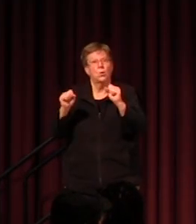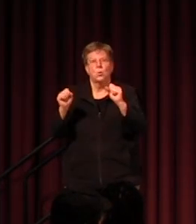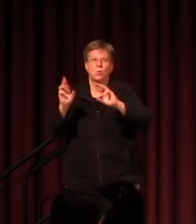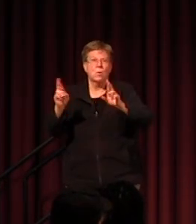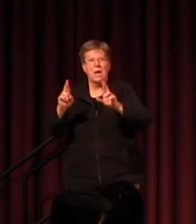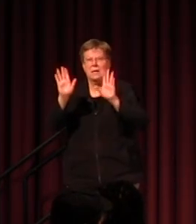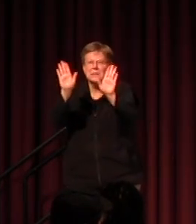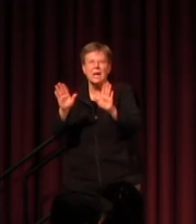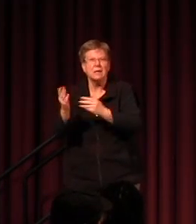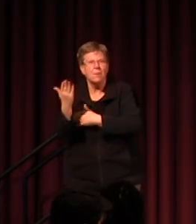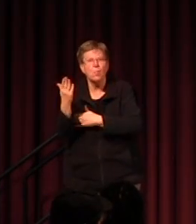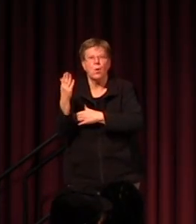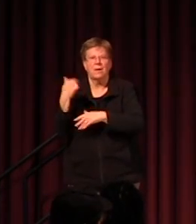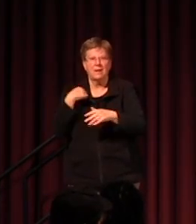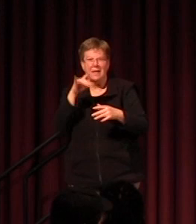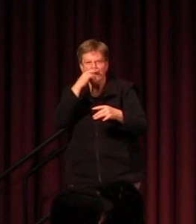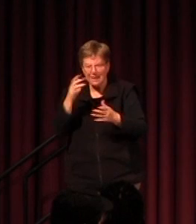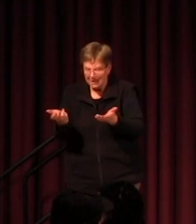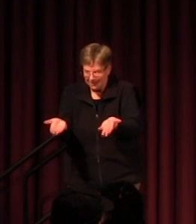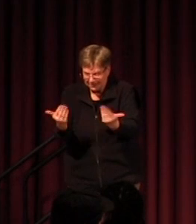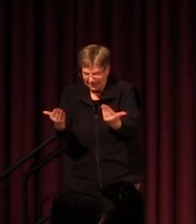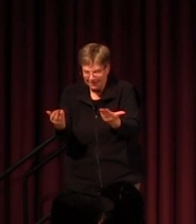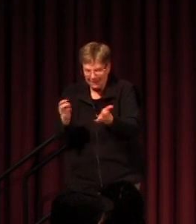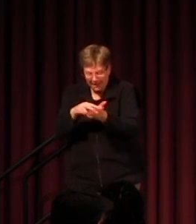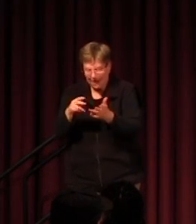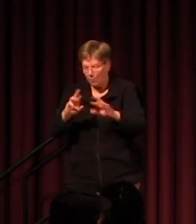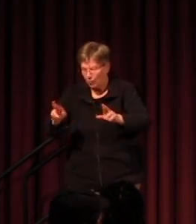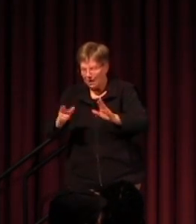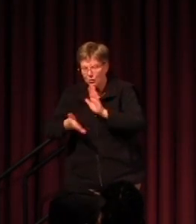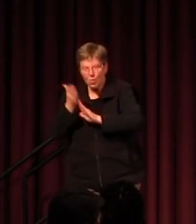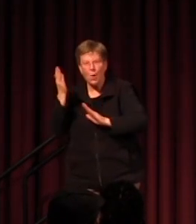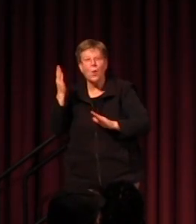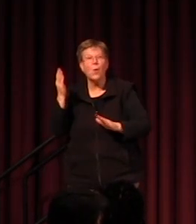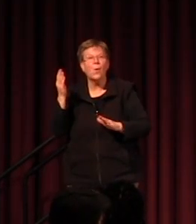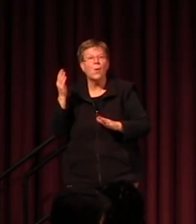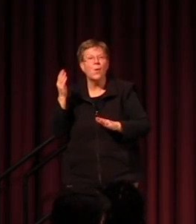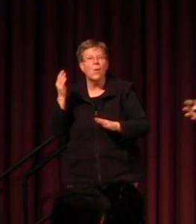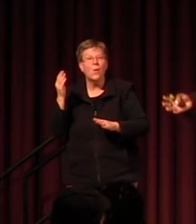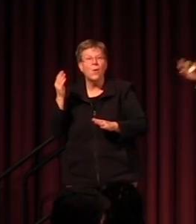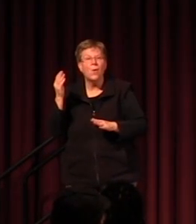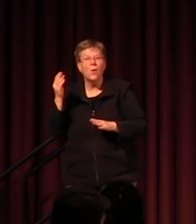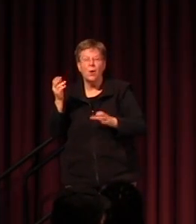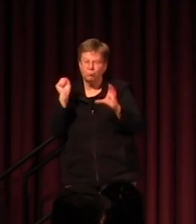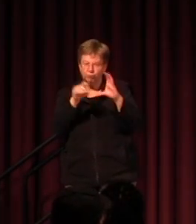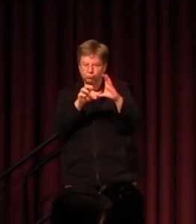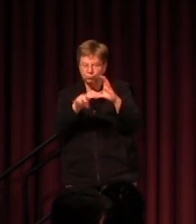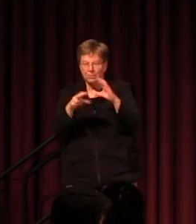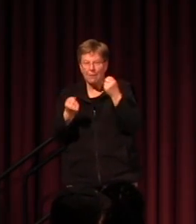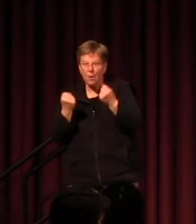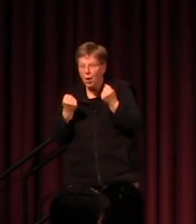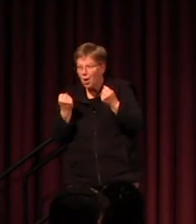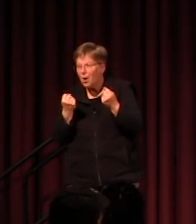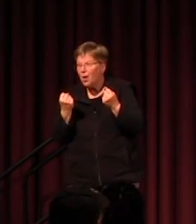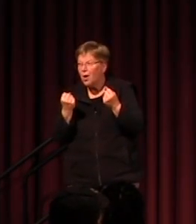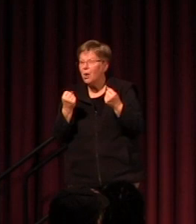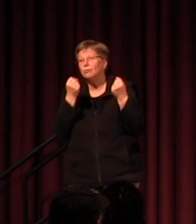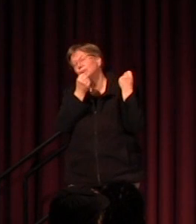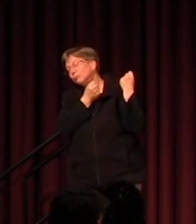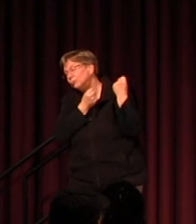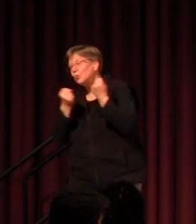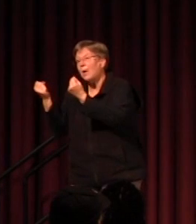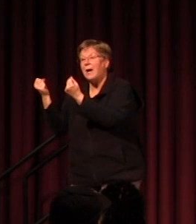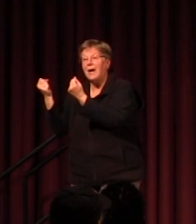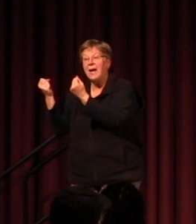Sunday morning, we got the kids up, we're ready to go. Put them in the car, drive